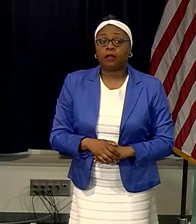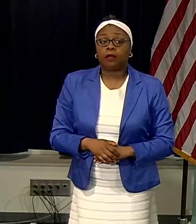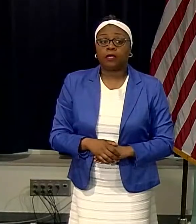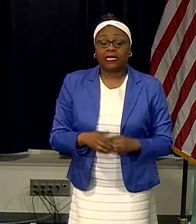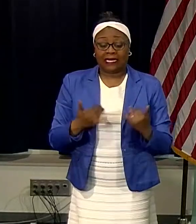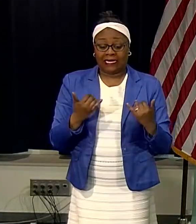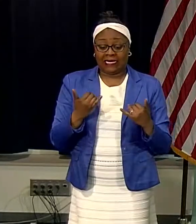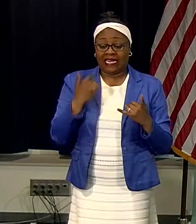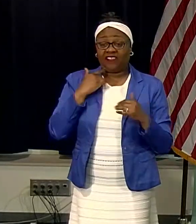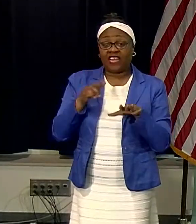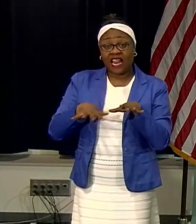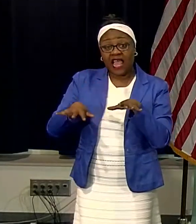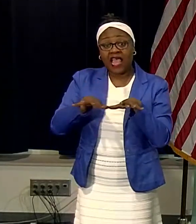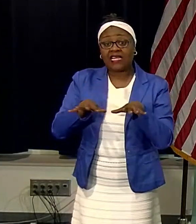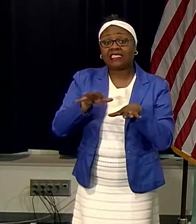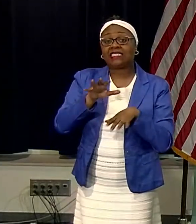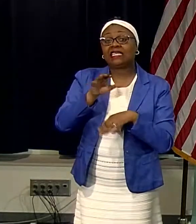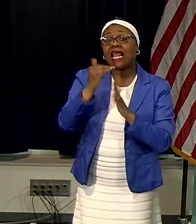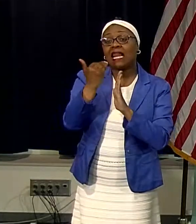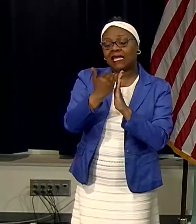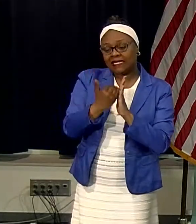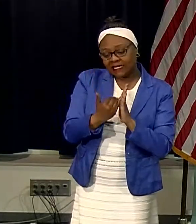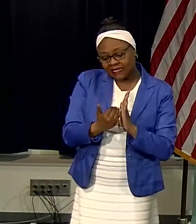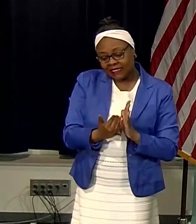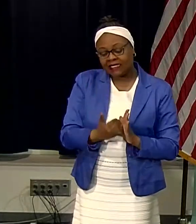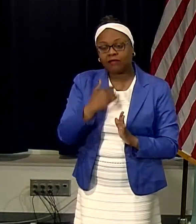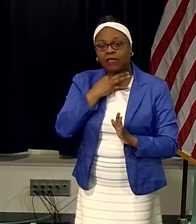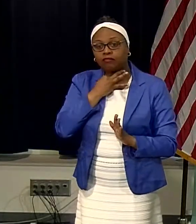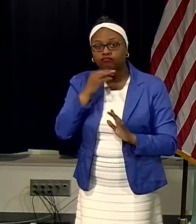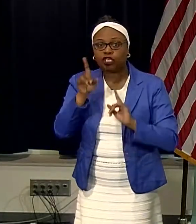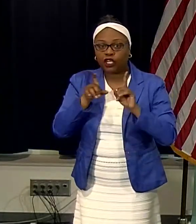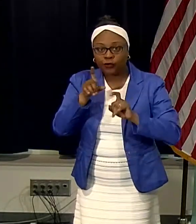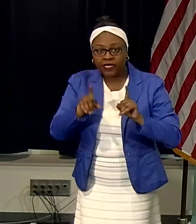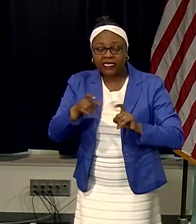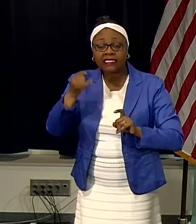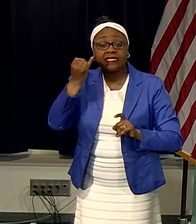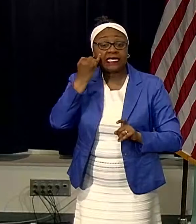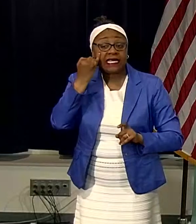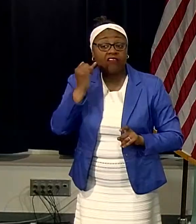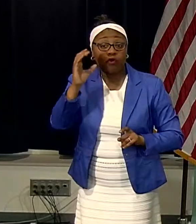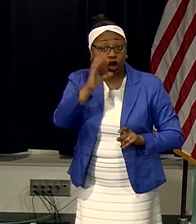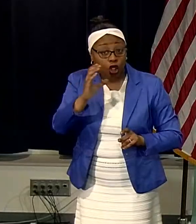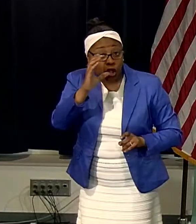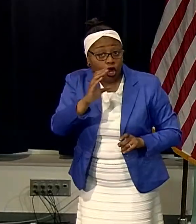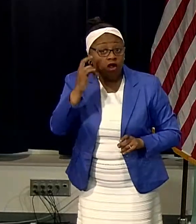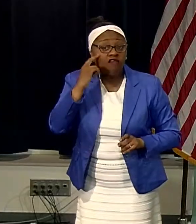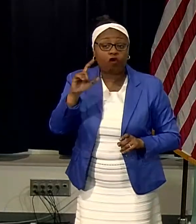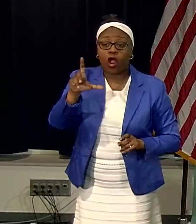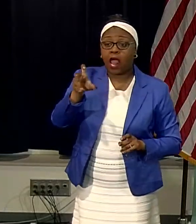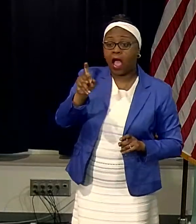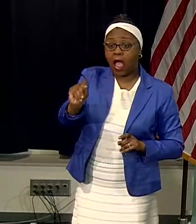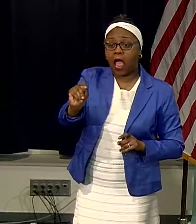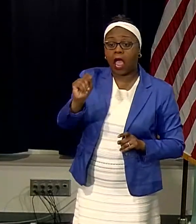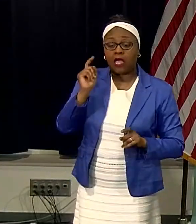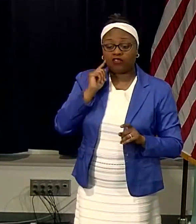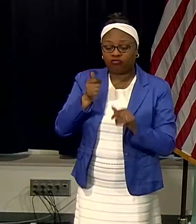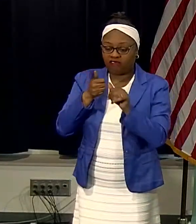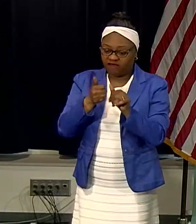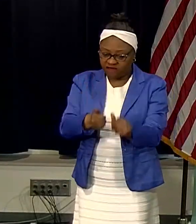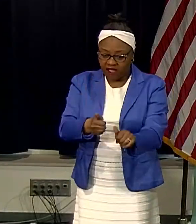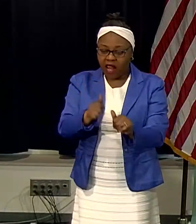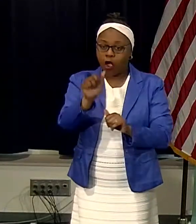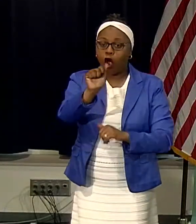These lots get listed by inquiries. So as we stated earlier before, if you are looking for a lot and say you go to our all listings map, which